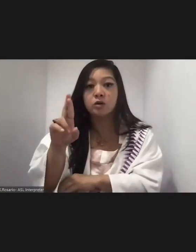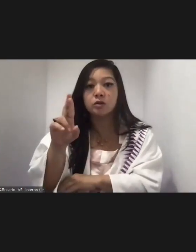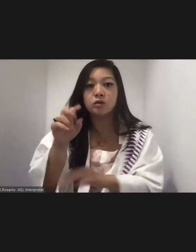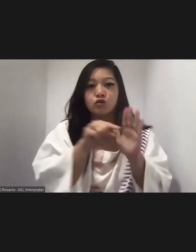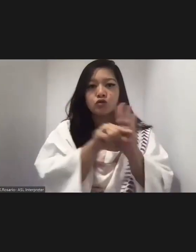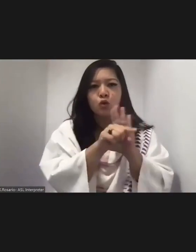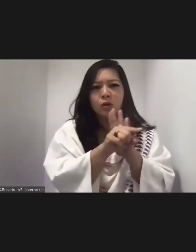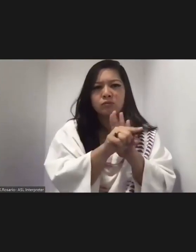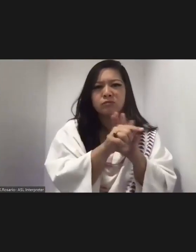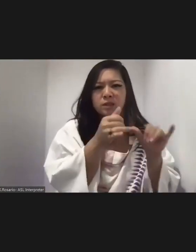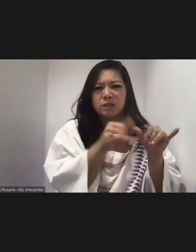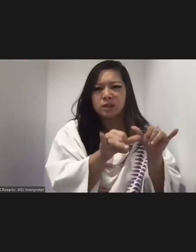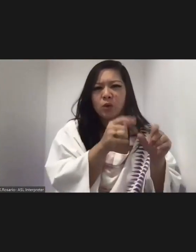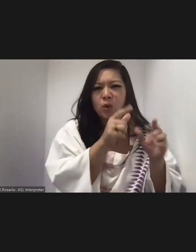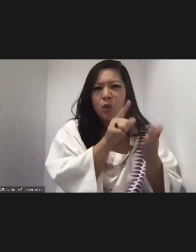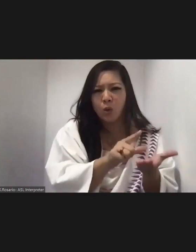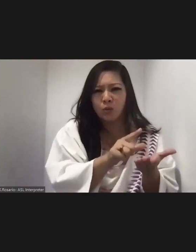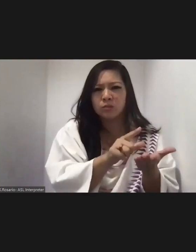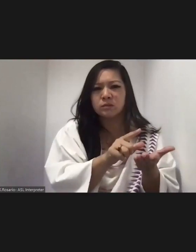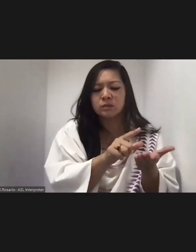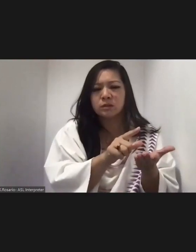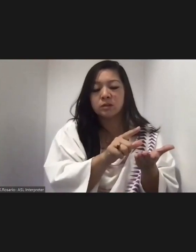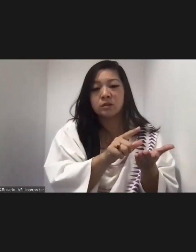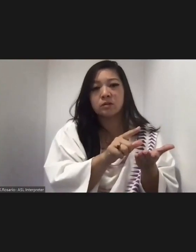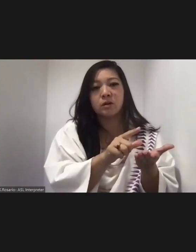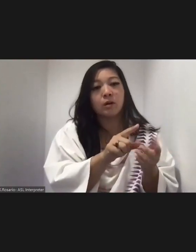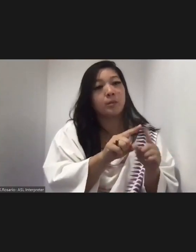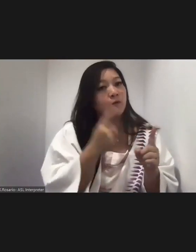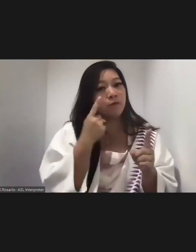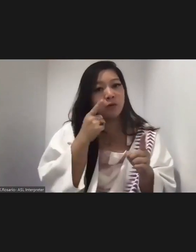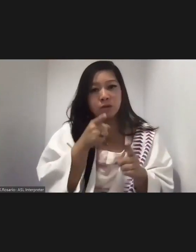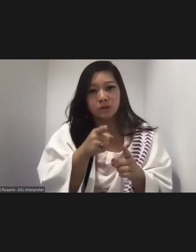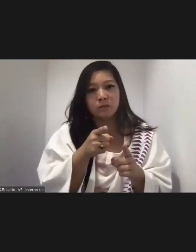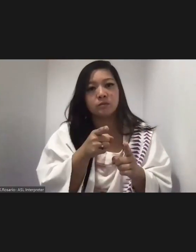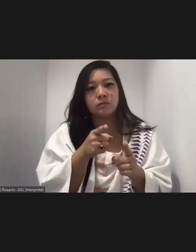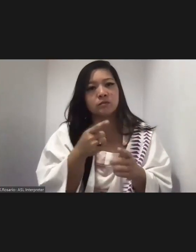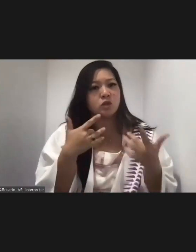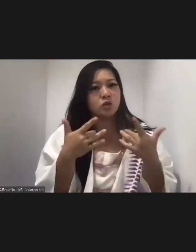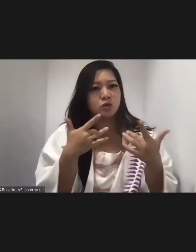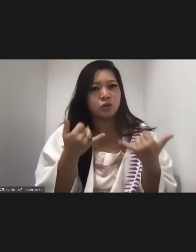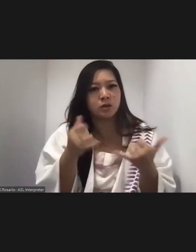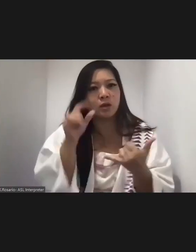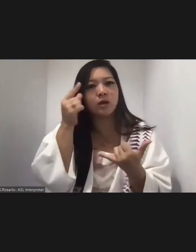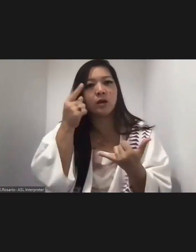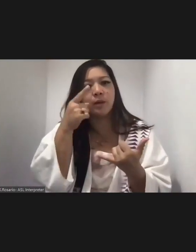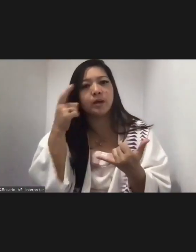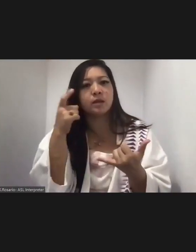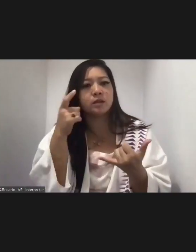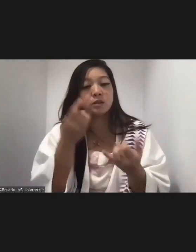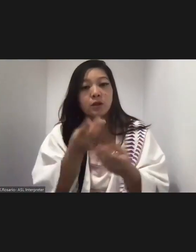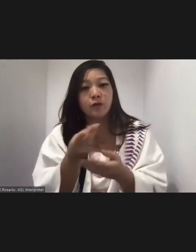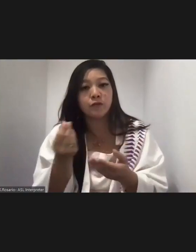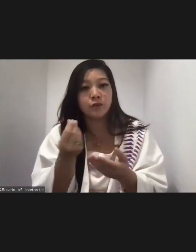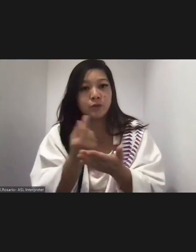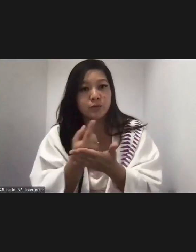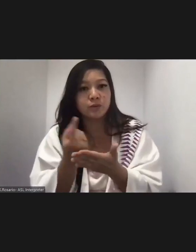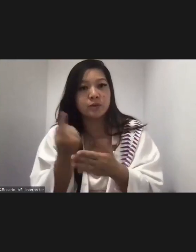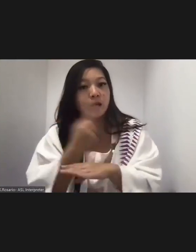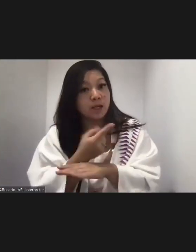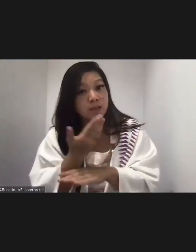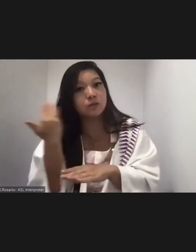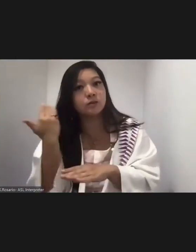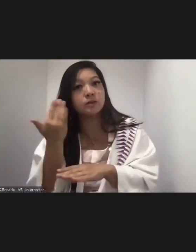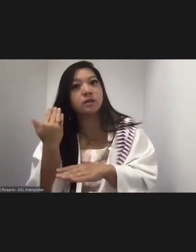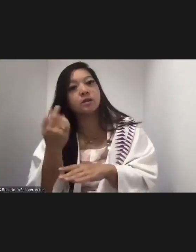but is for me cause to be concerned, because in just a few days, as I said, we went